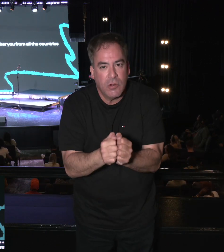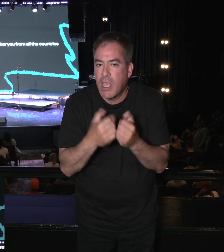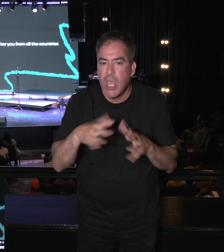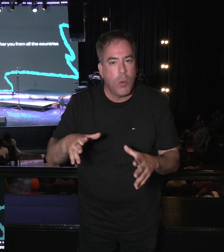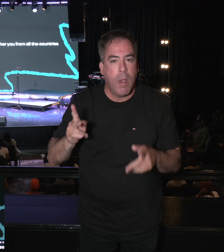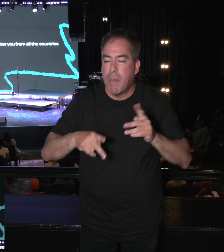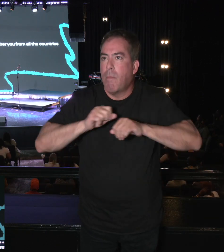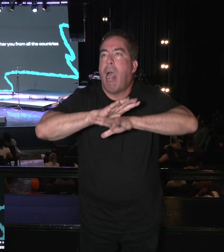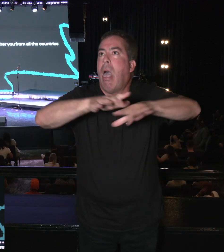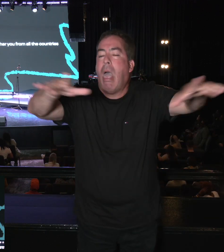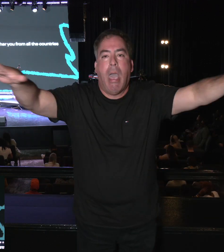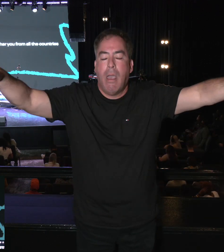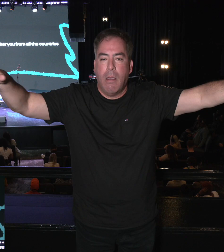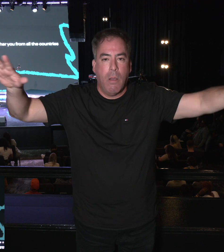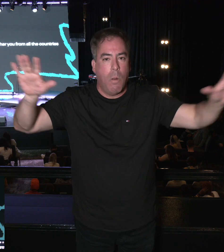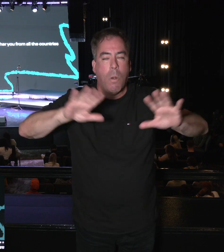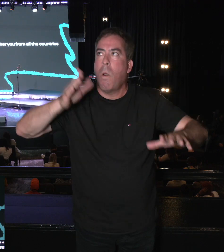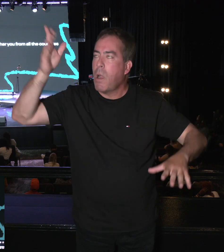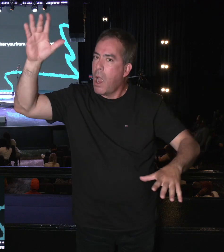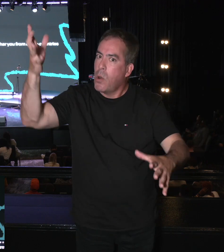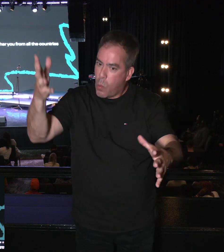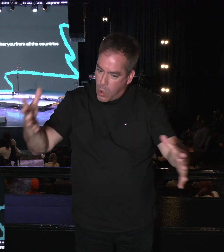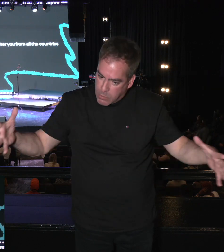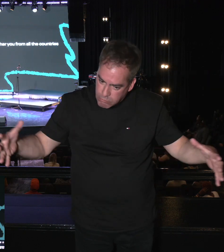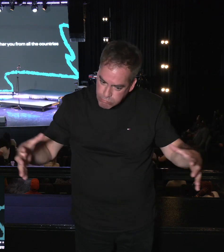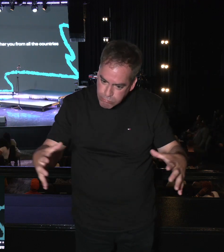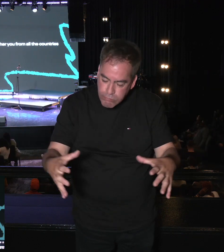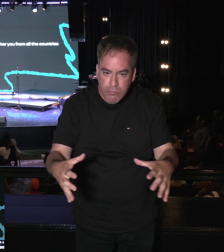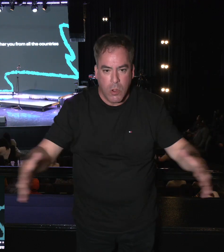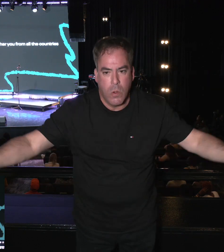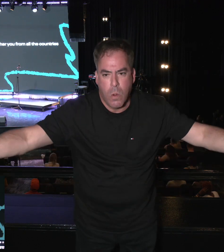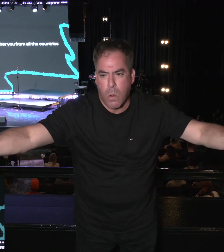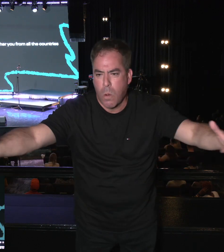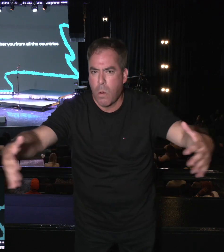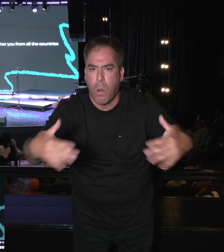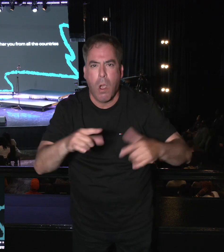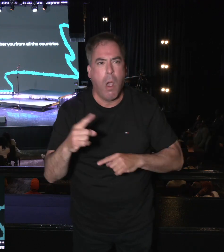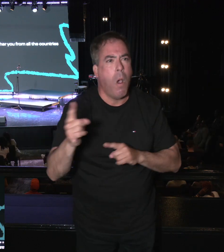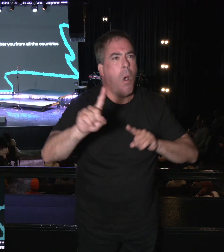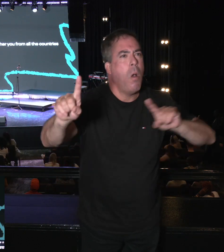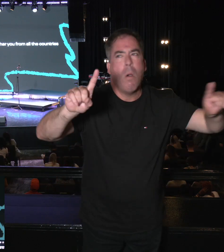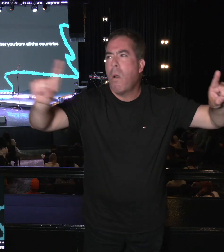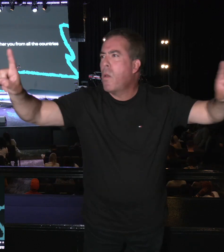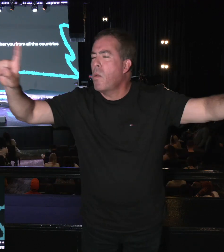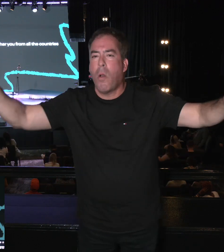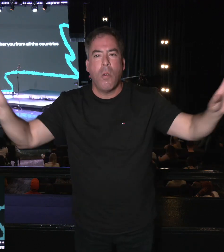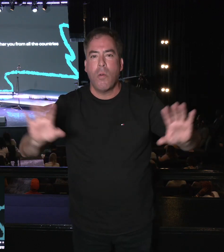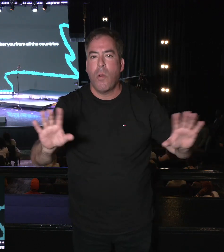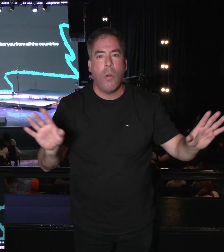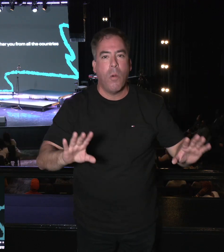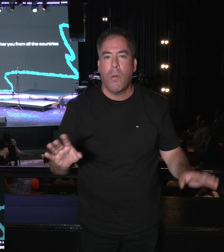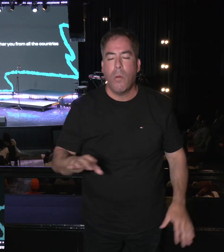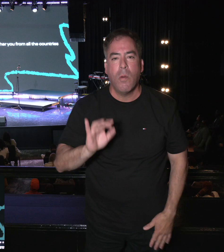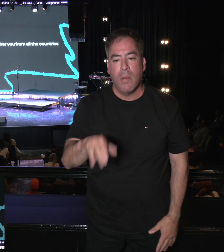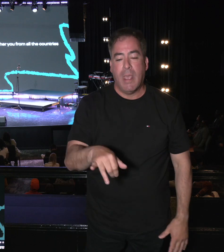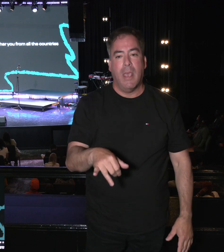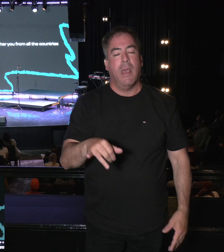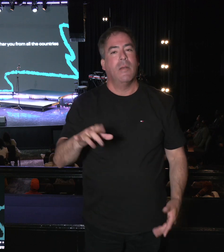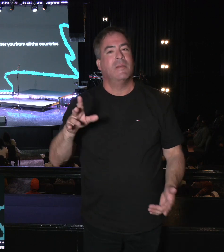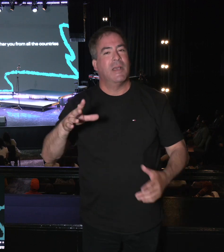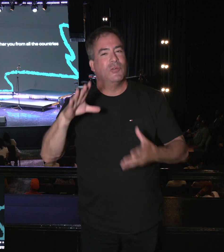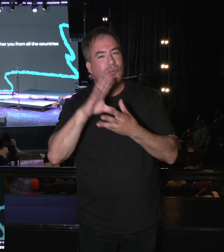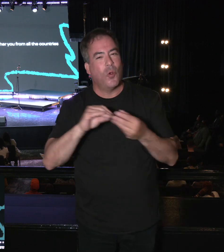people scattered. He wants his people gathered. He doesn't want his people off on their own. Just look at the parable of the lost sheep.